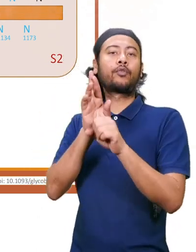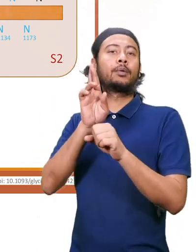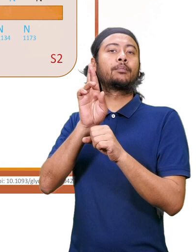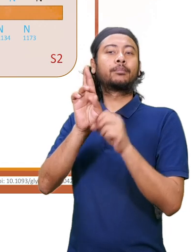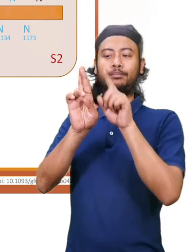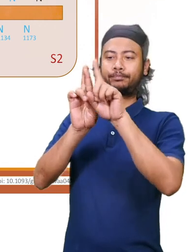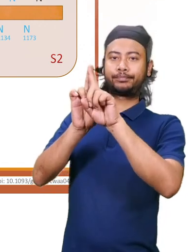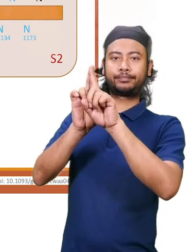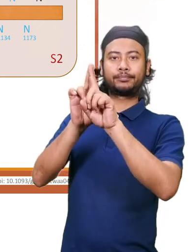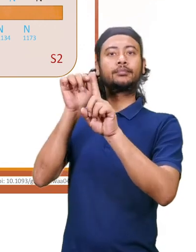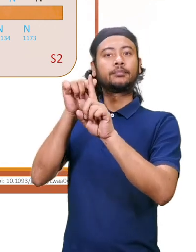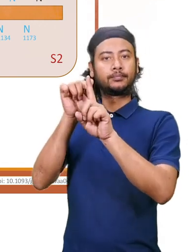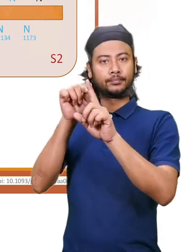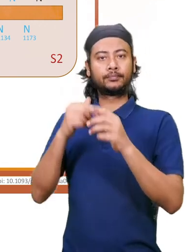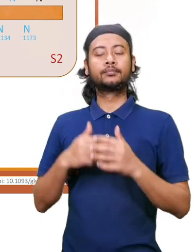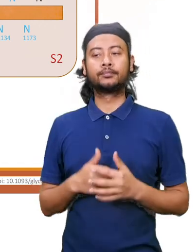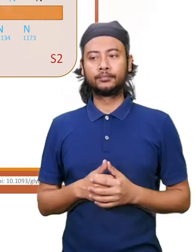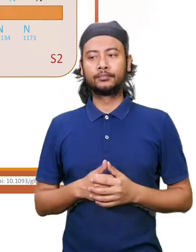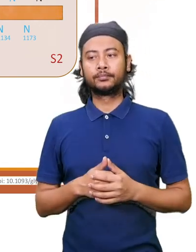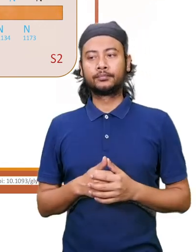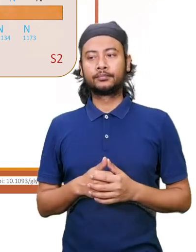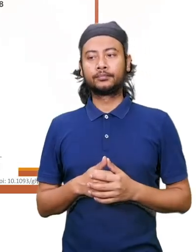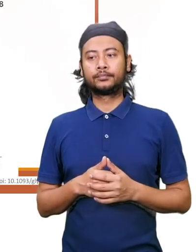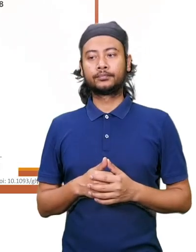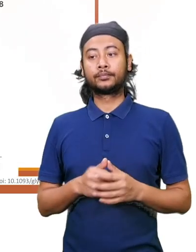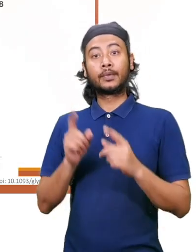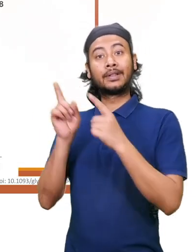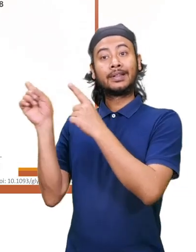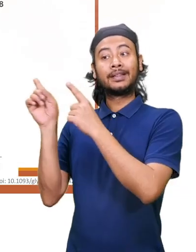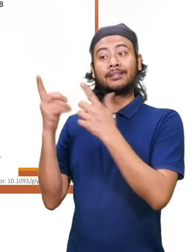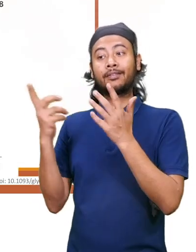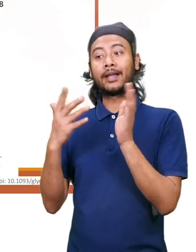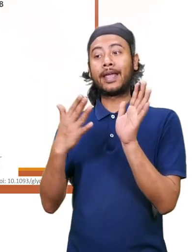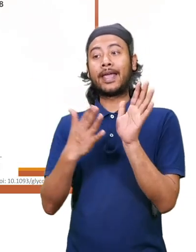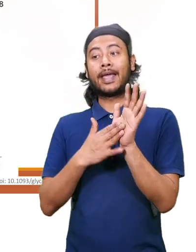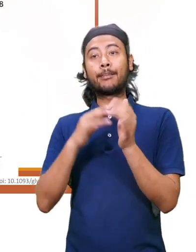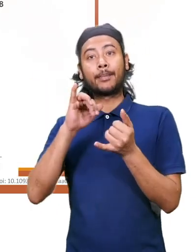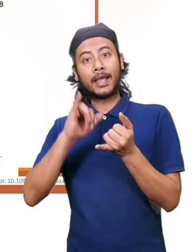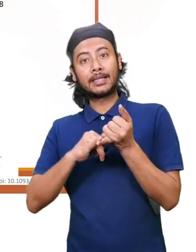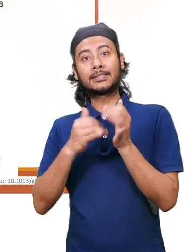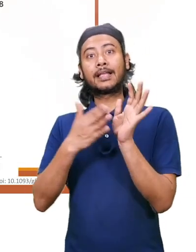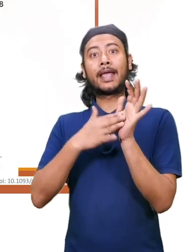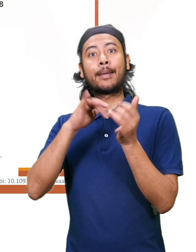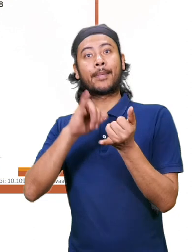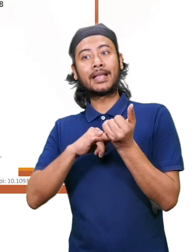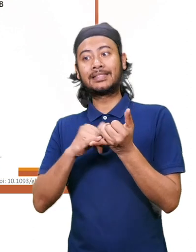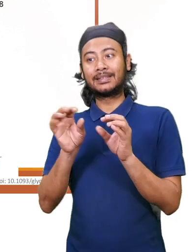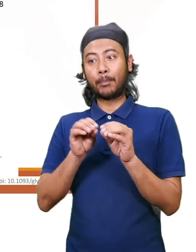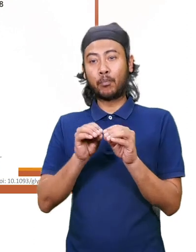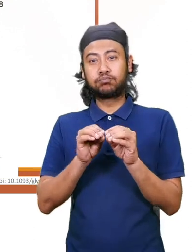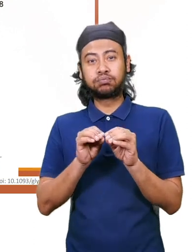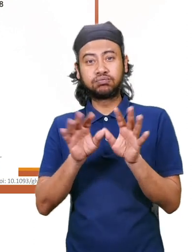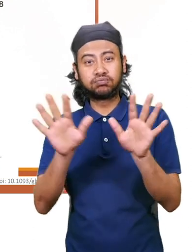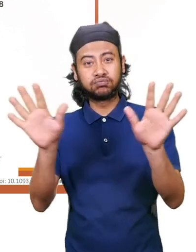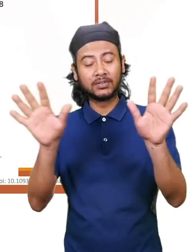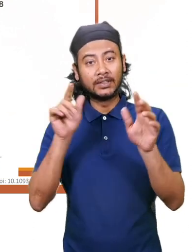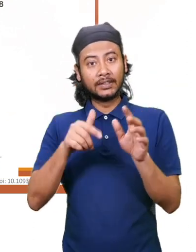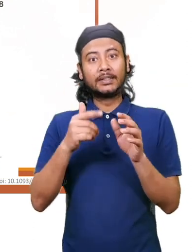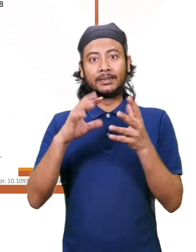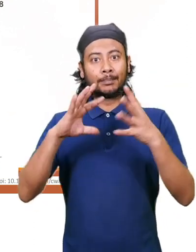on spike protein. So this is a